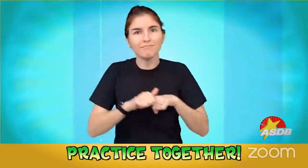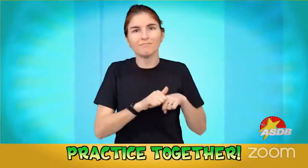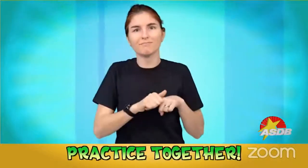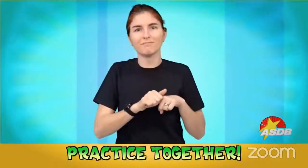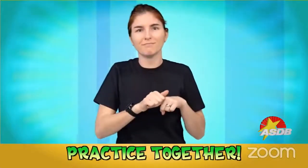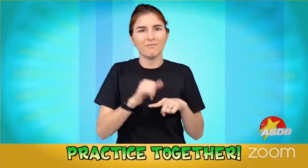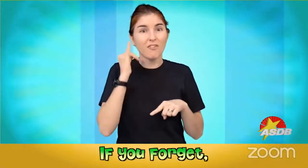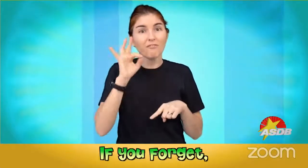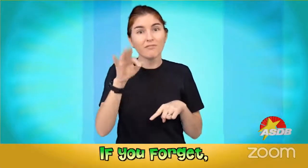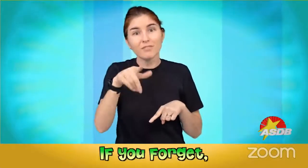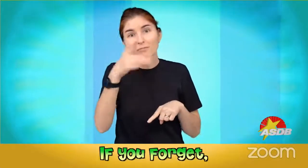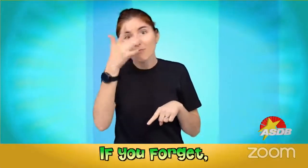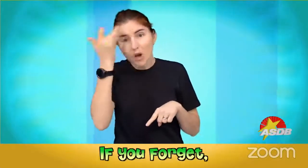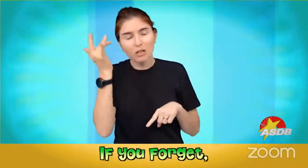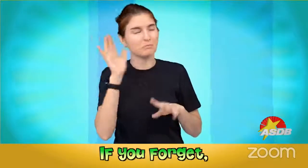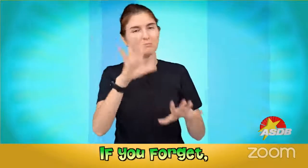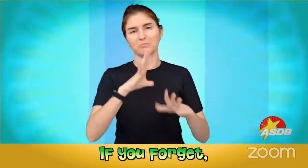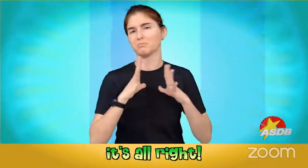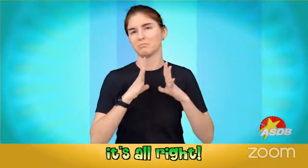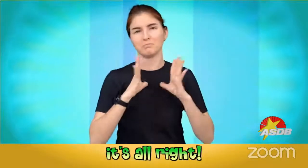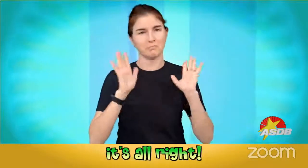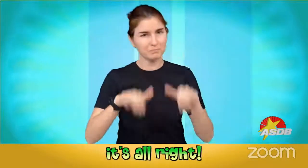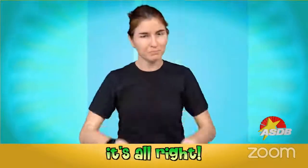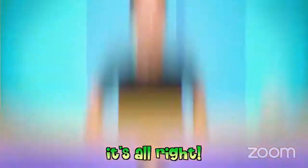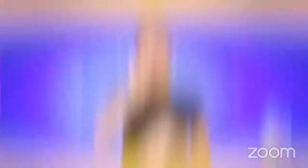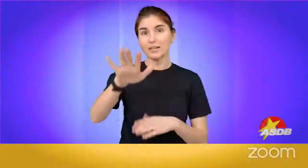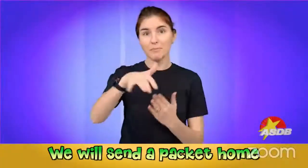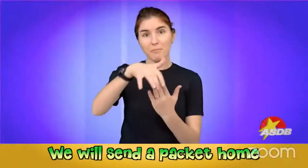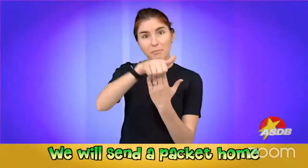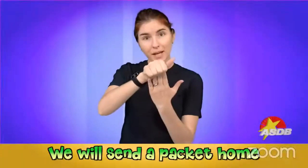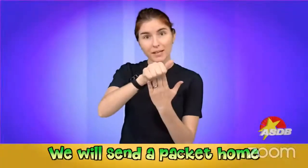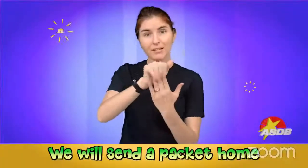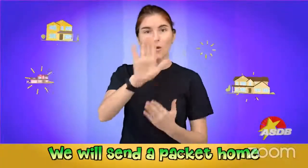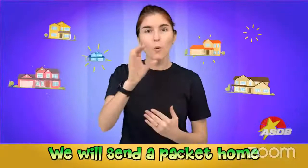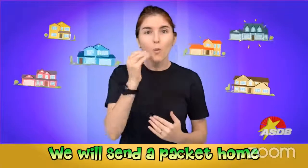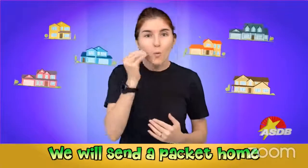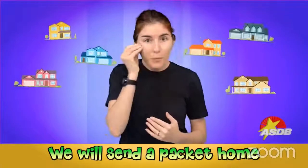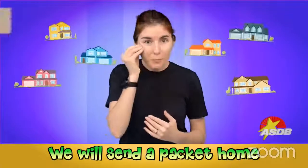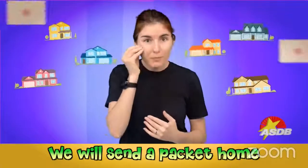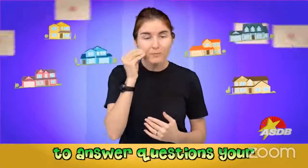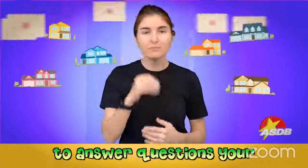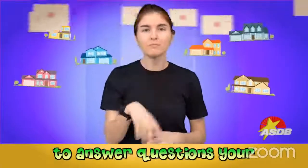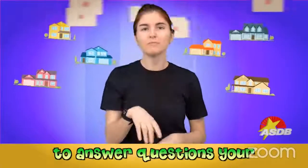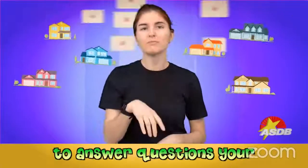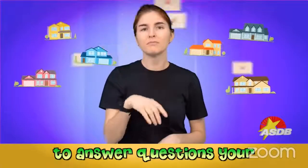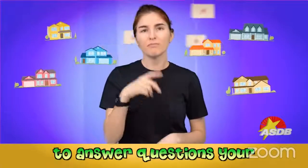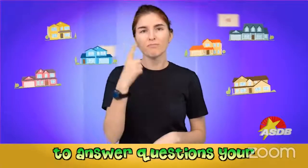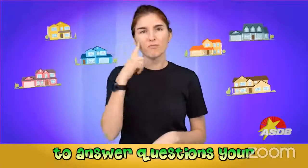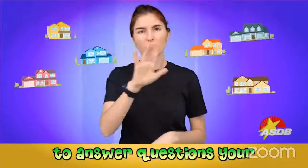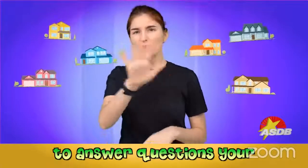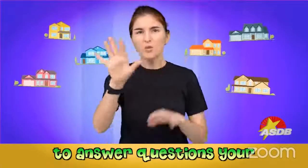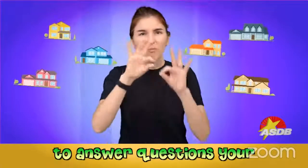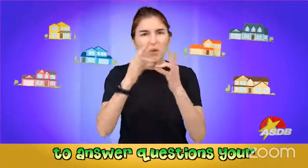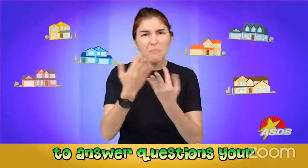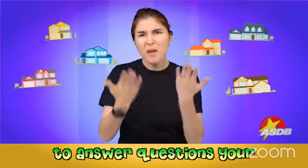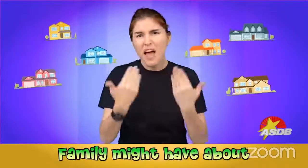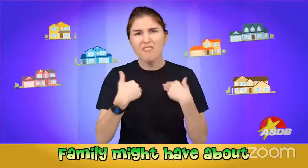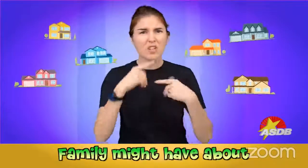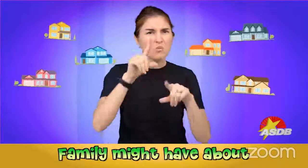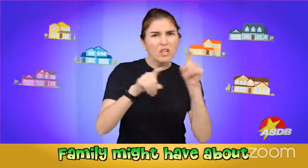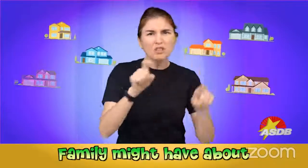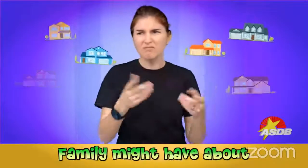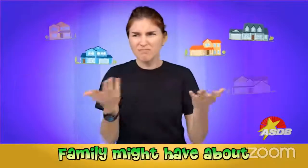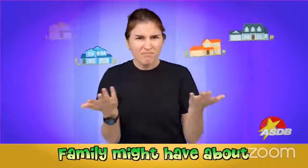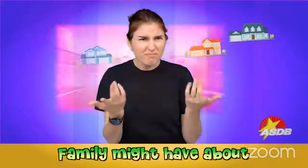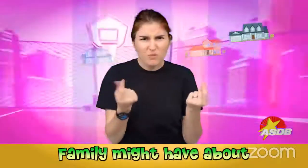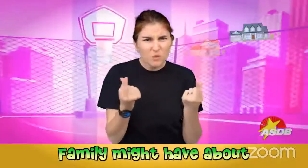together. If you forget, it's all right. We will send a packet home to answer questions your family